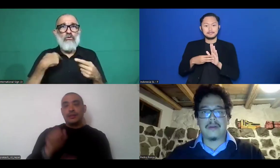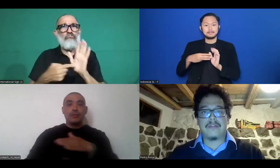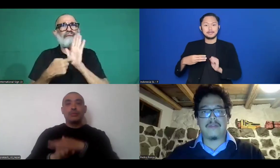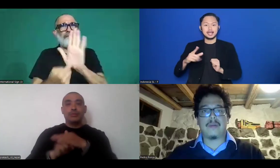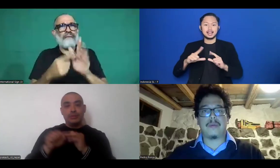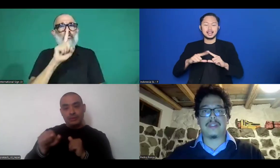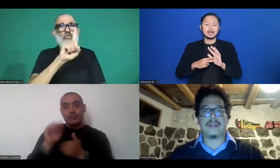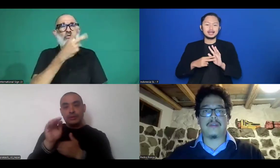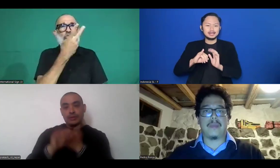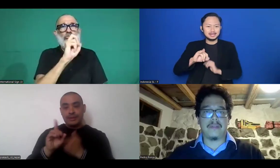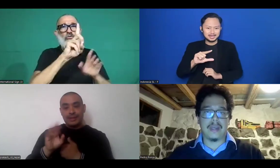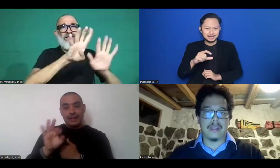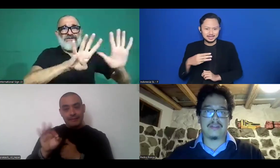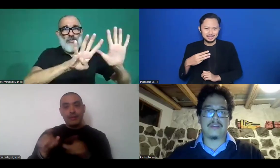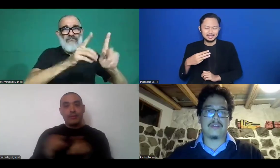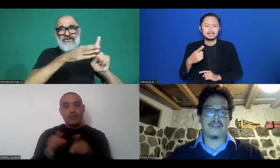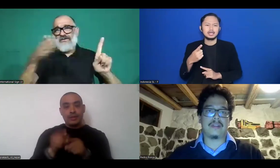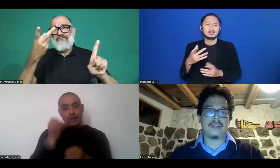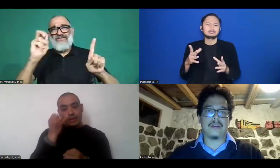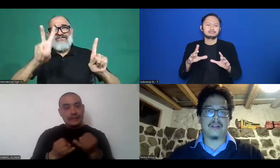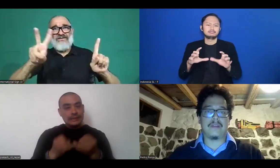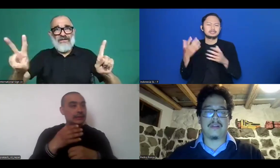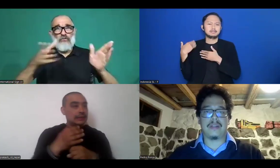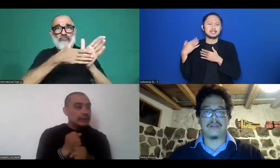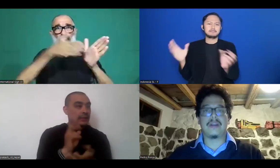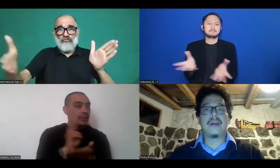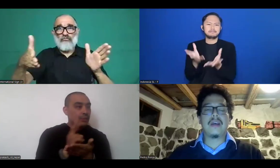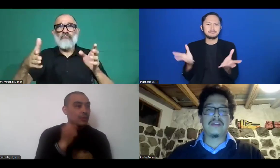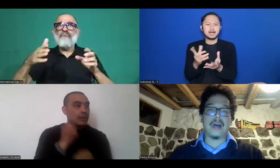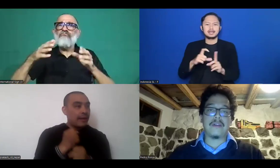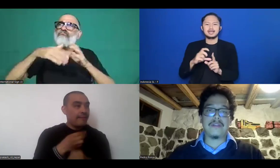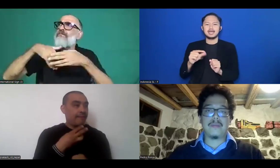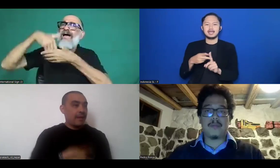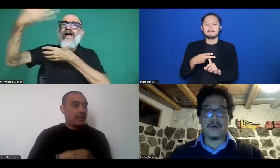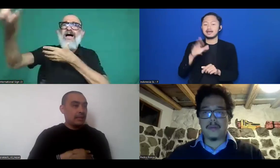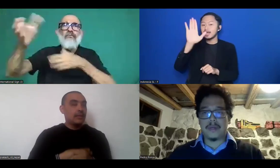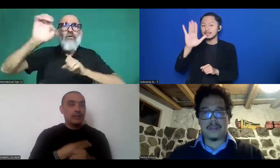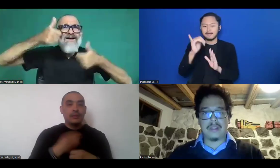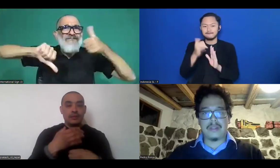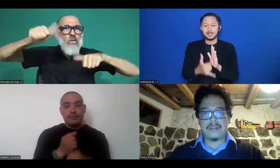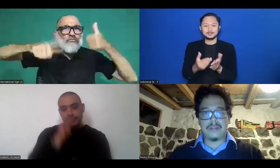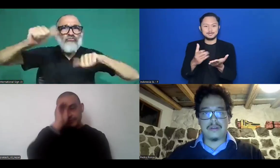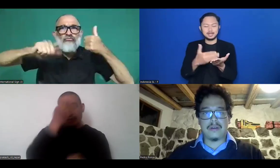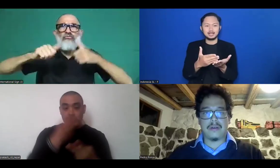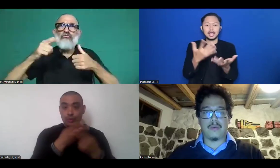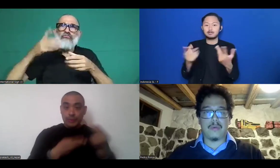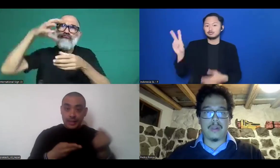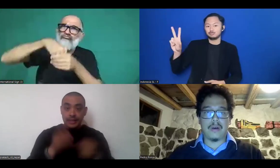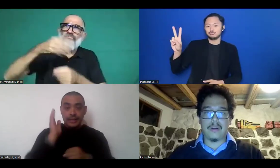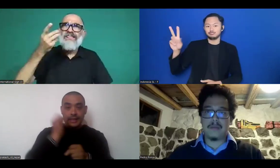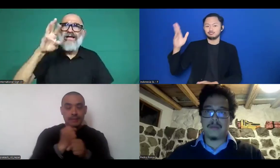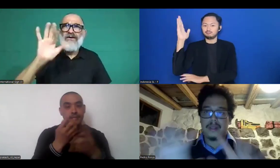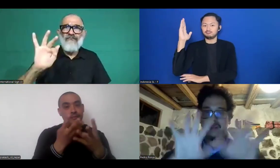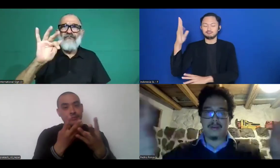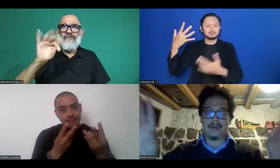at DRF, will be presenting the main findings of this external evaluation. So after both our presentations, we will